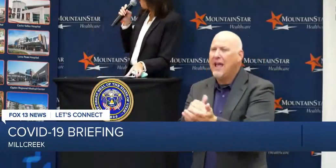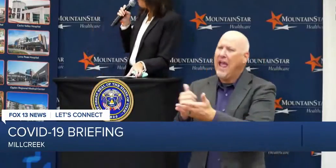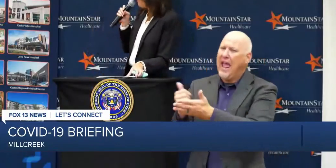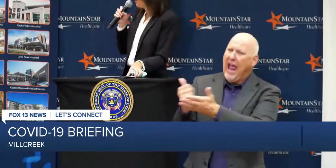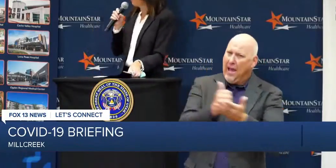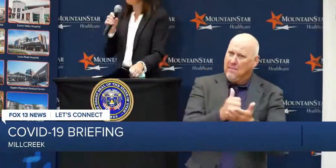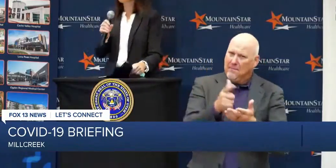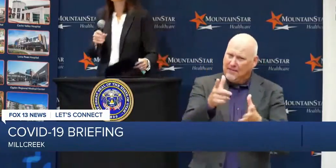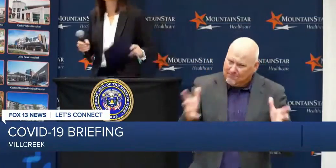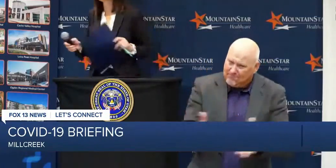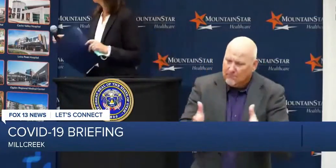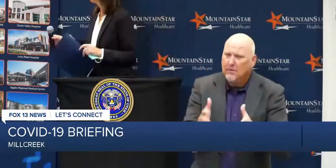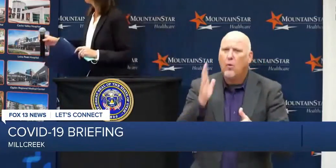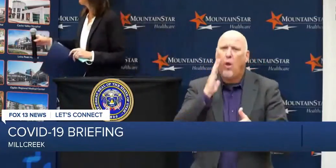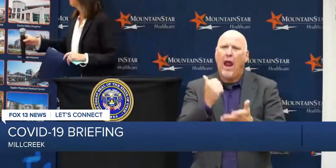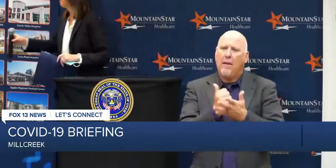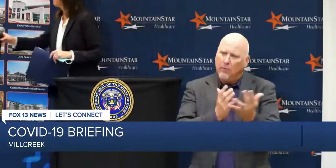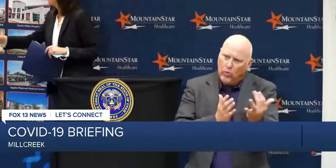now, Dr. Hoffman.